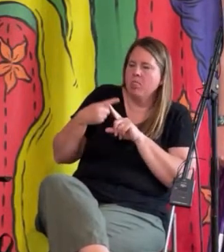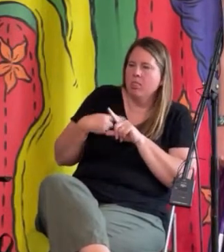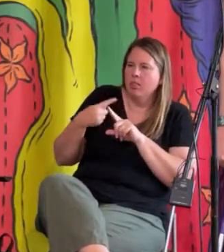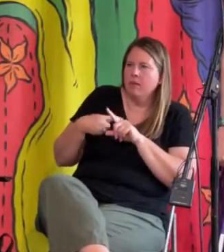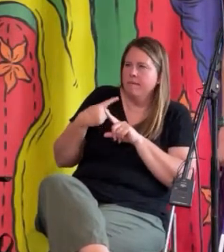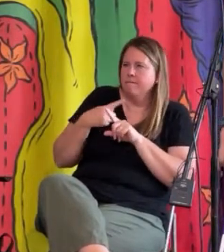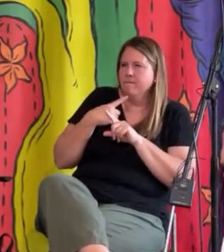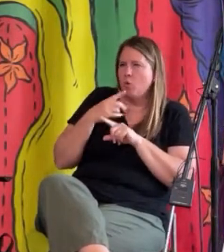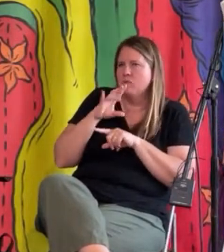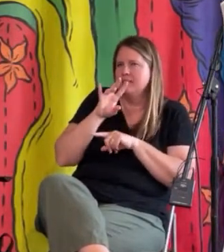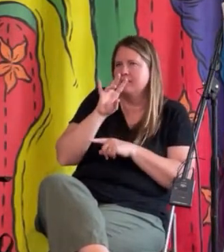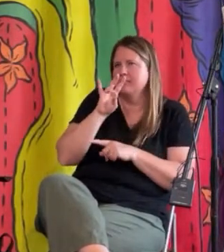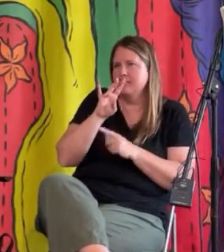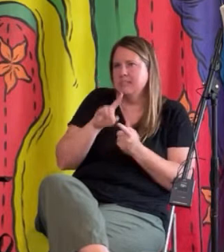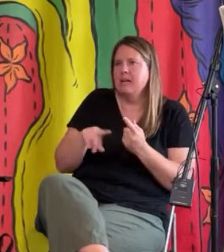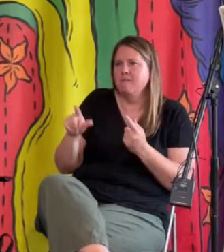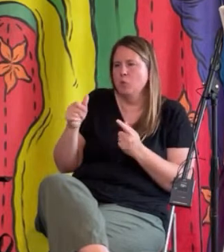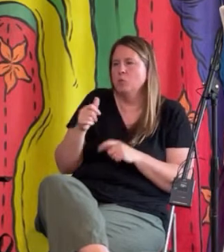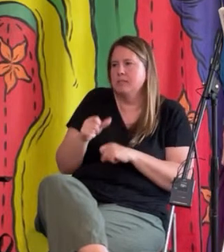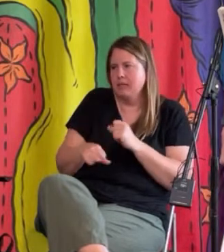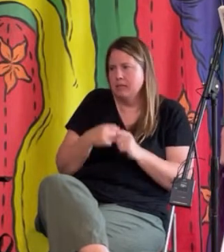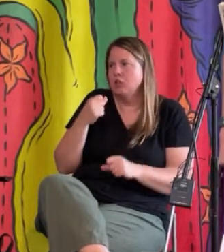for the next 7 to 10 years, probably.